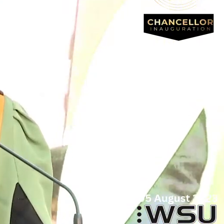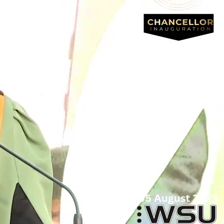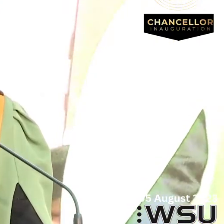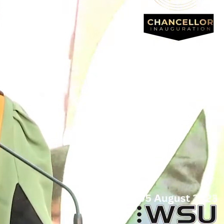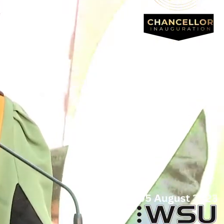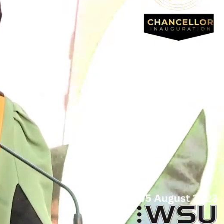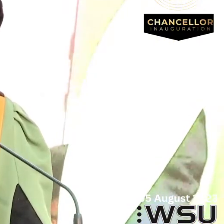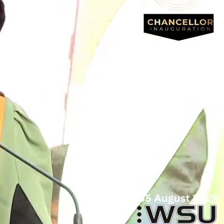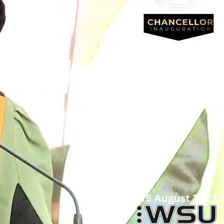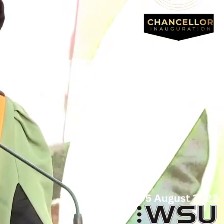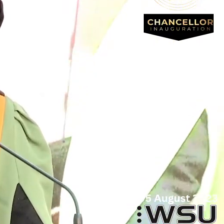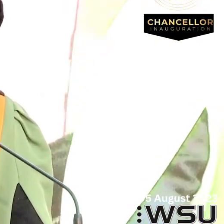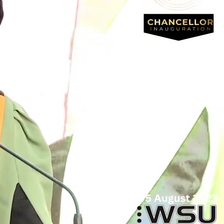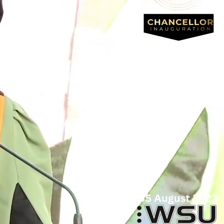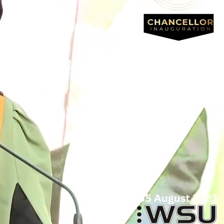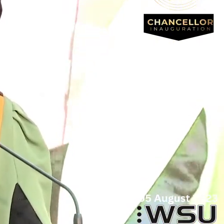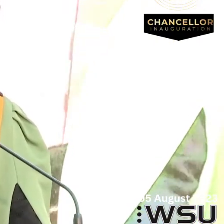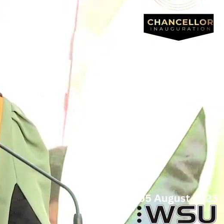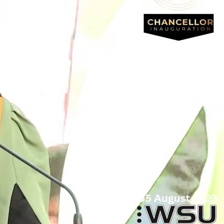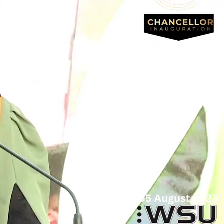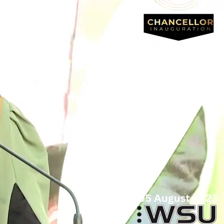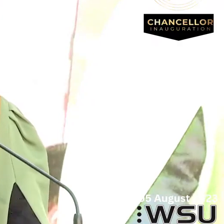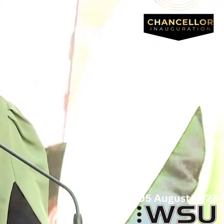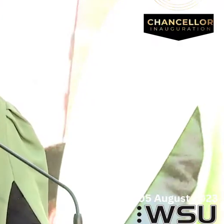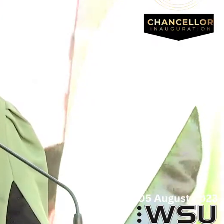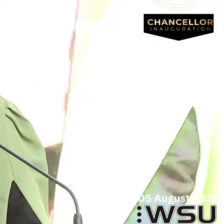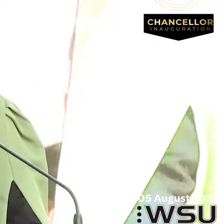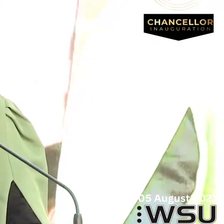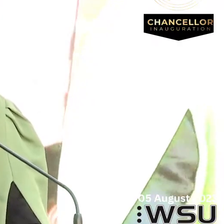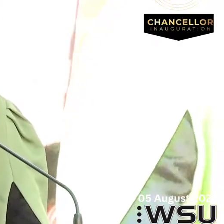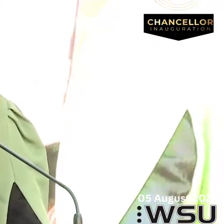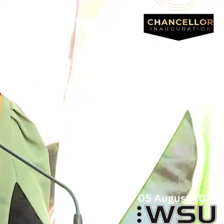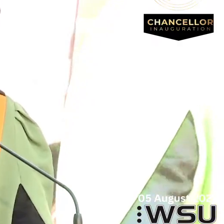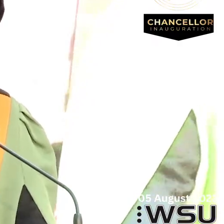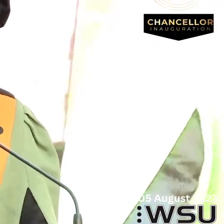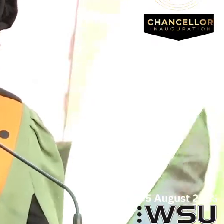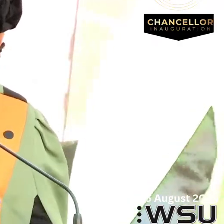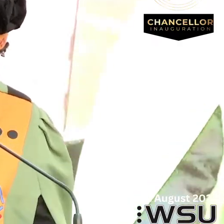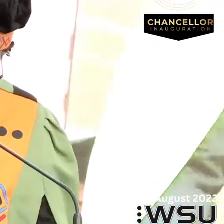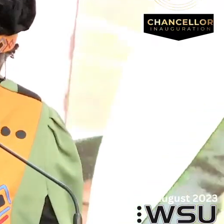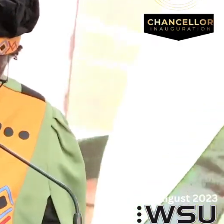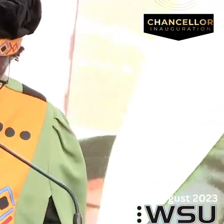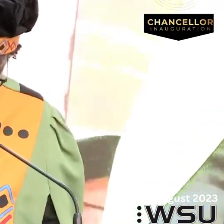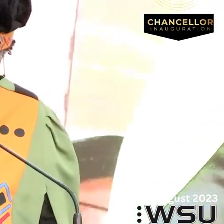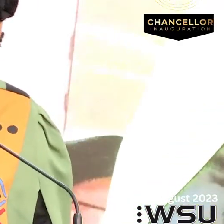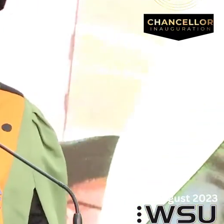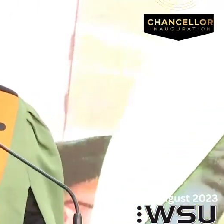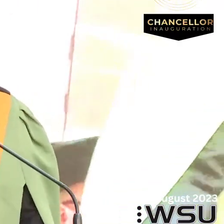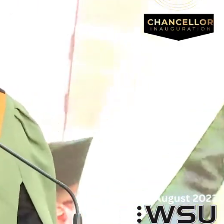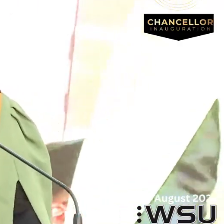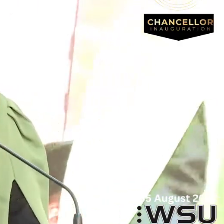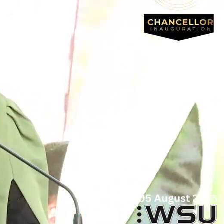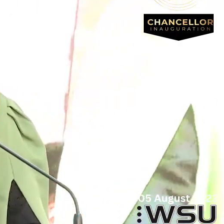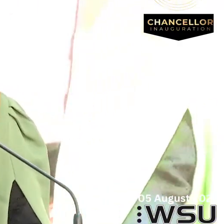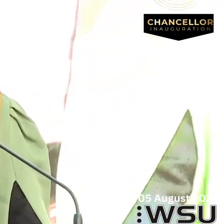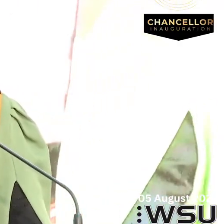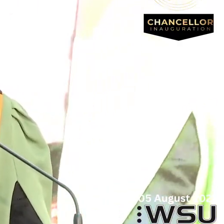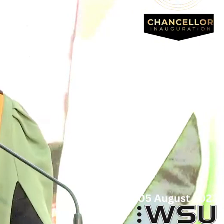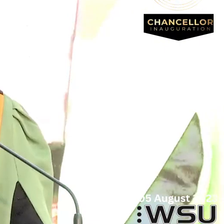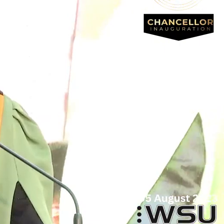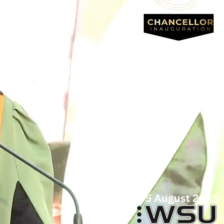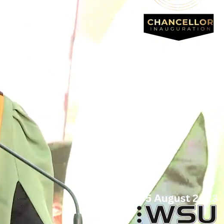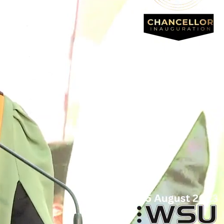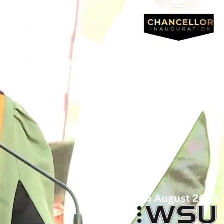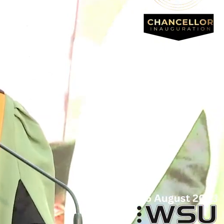office is located, is one of the first affected by the challenges of crime, unemployment, and